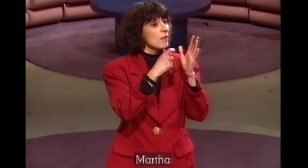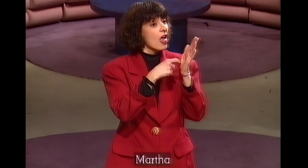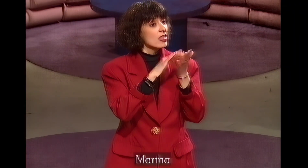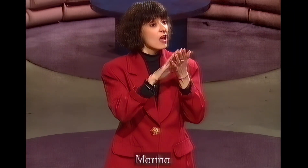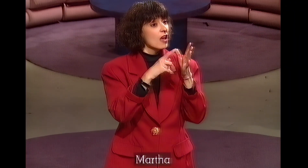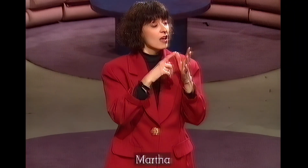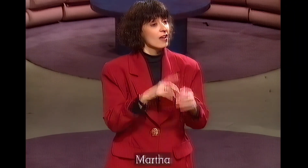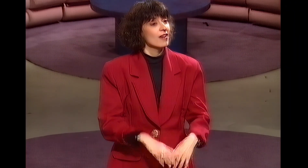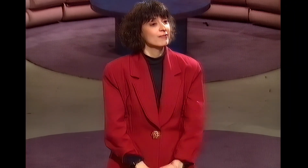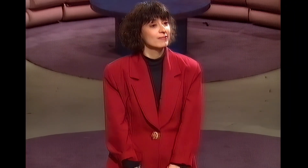Martha.